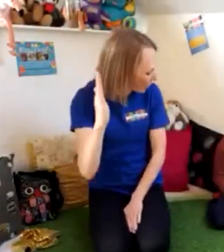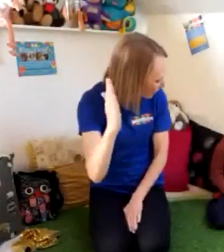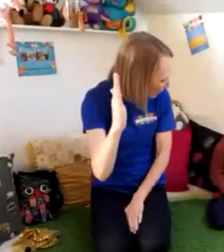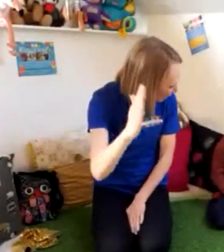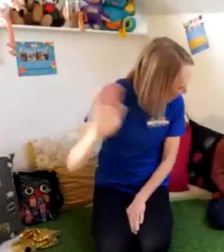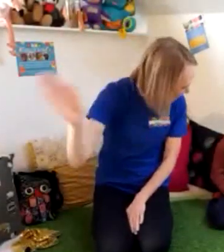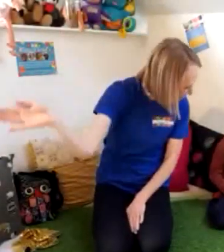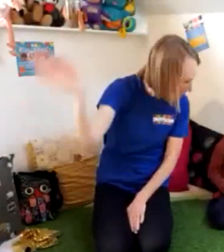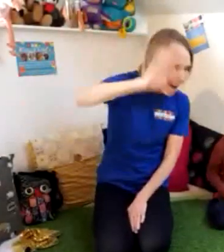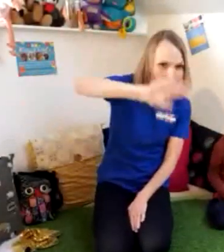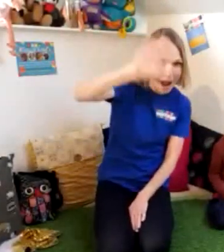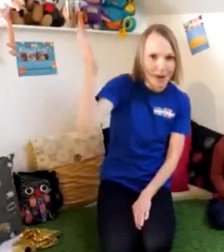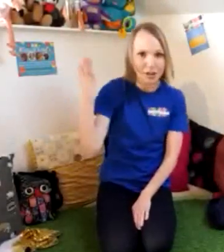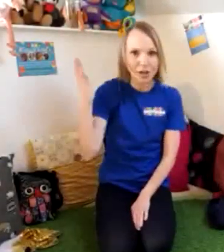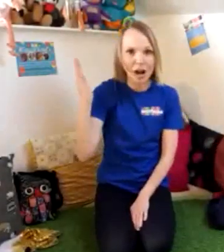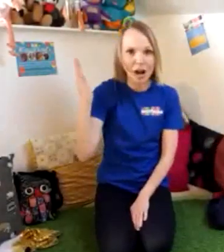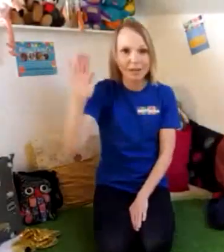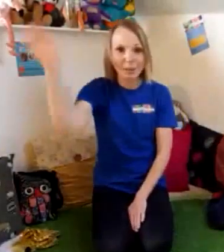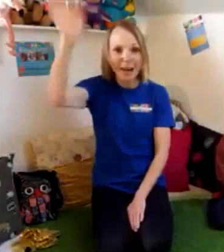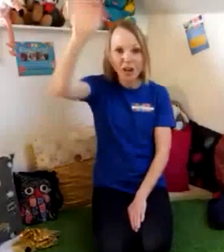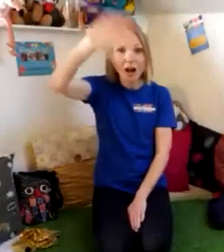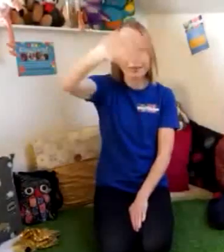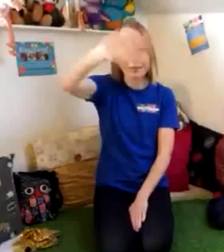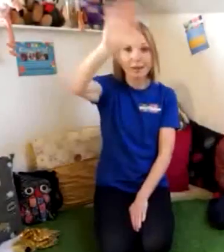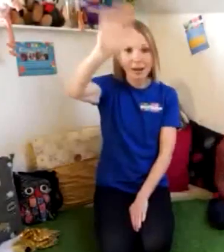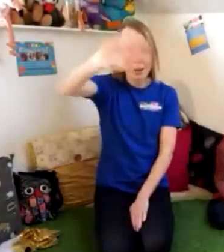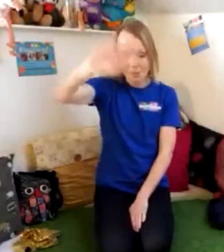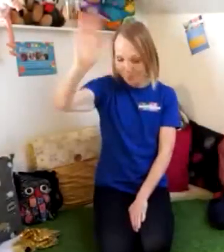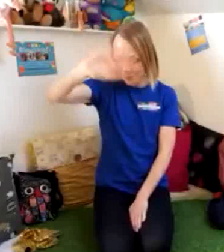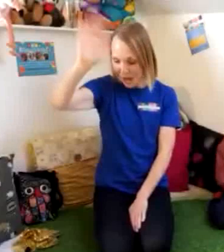do do do. Bye bye sharks. Bye bye sharks.